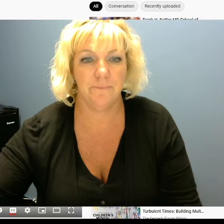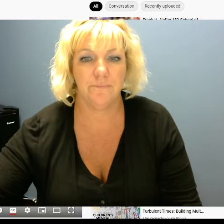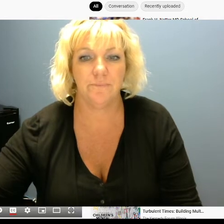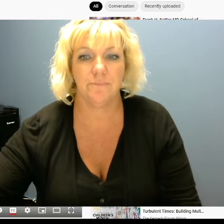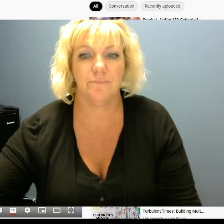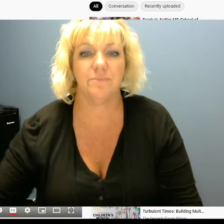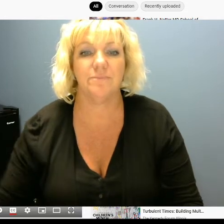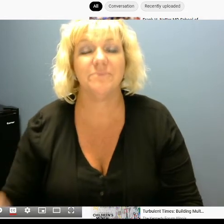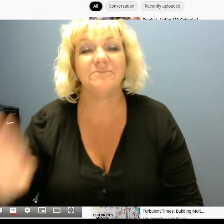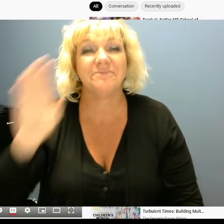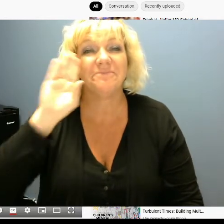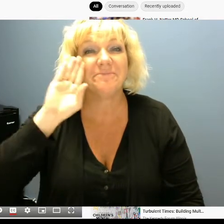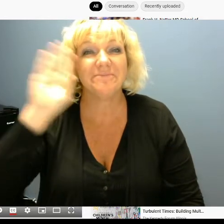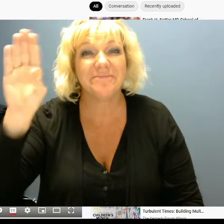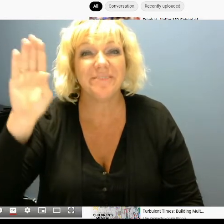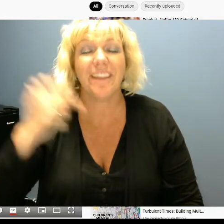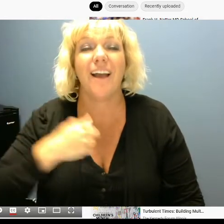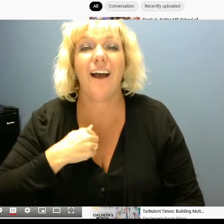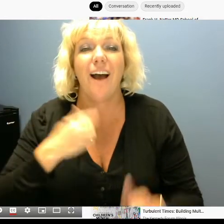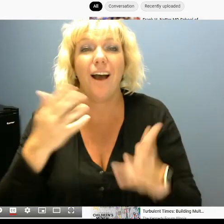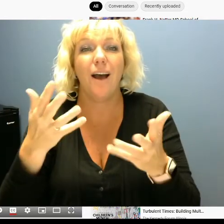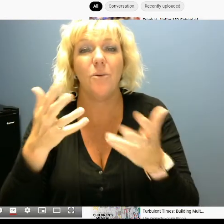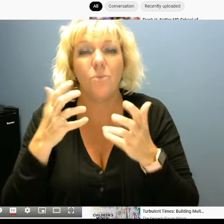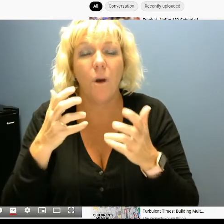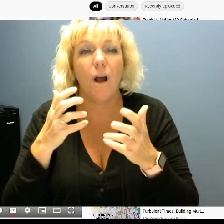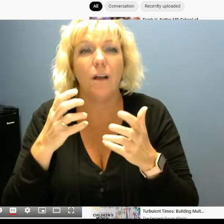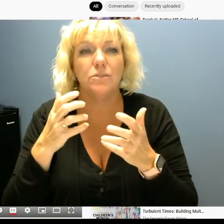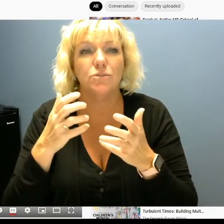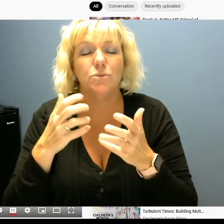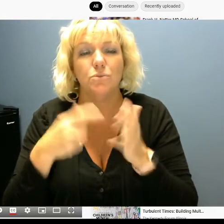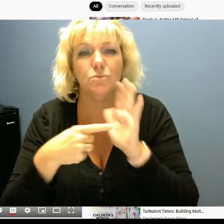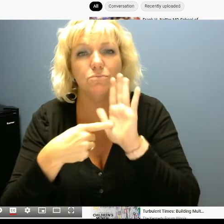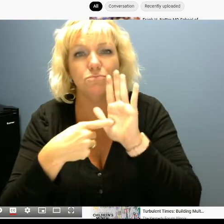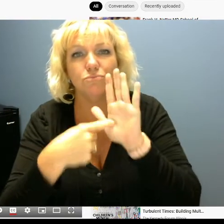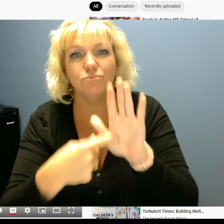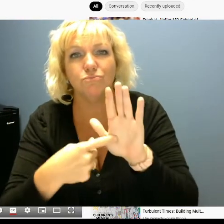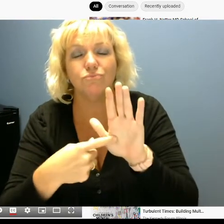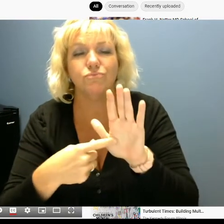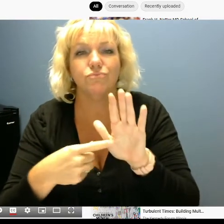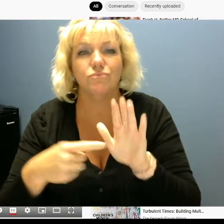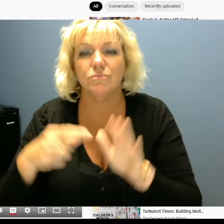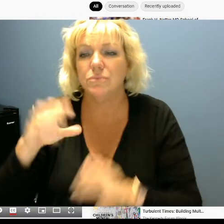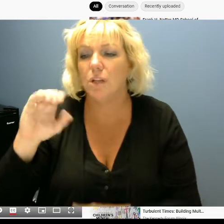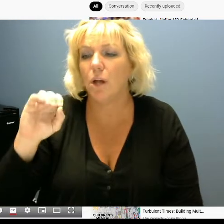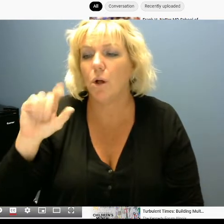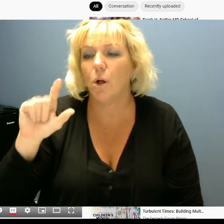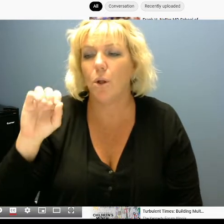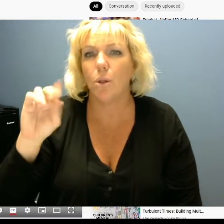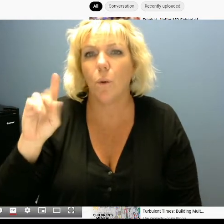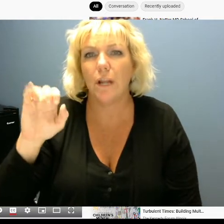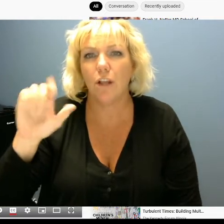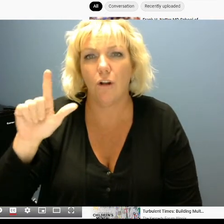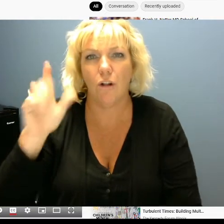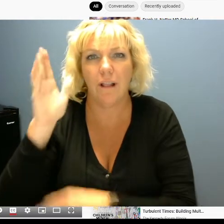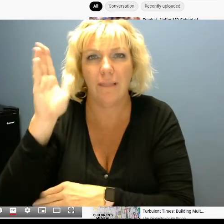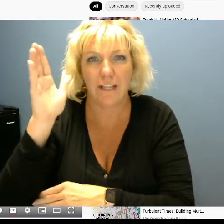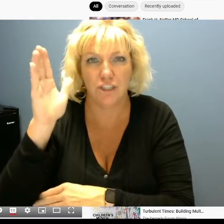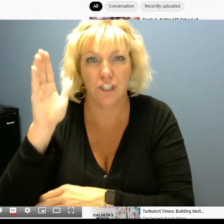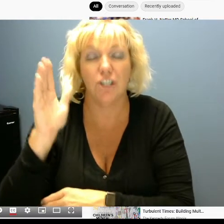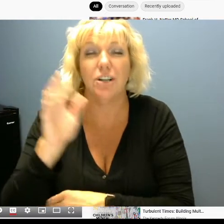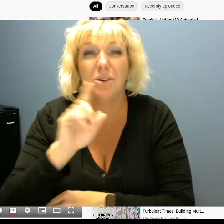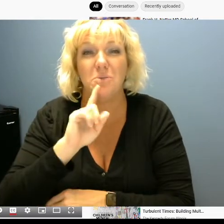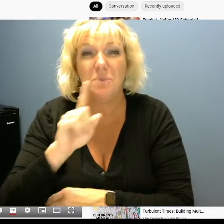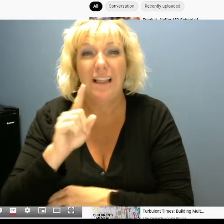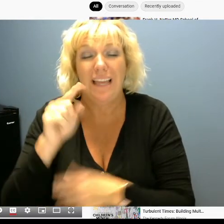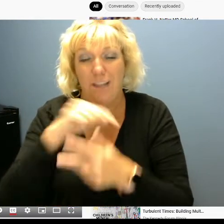Hi there. I wanted to go through the colonial lectures with you. I separated these into three